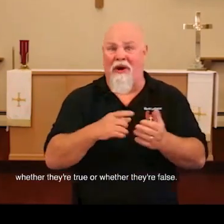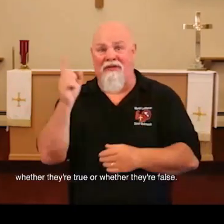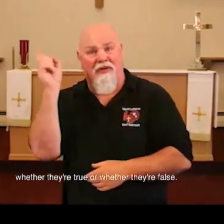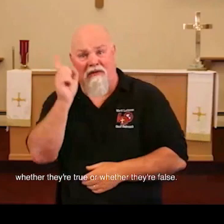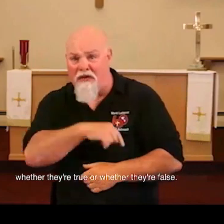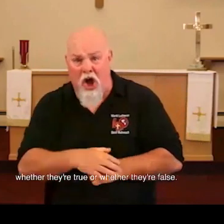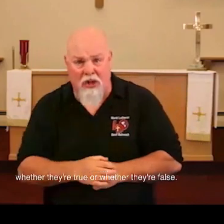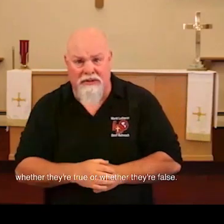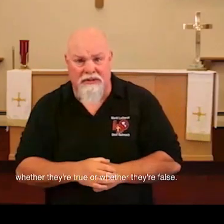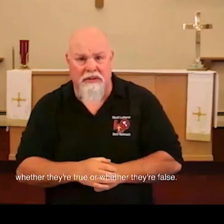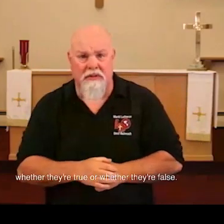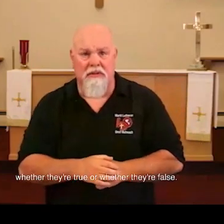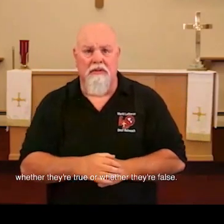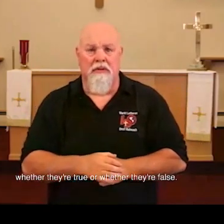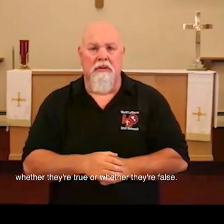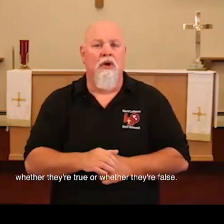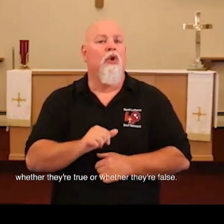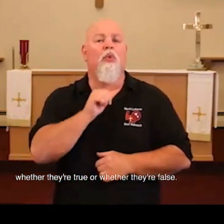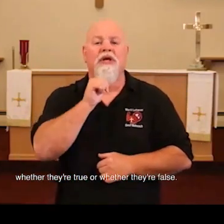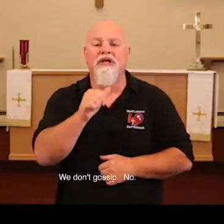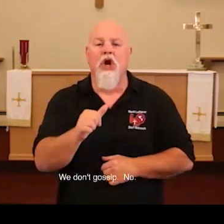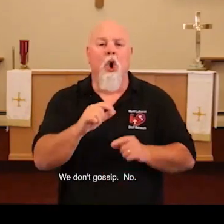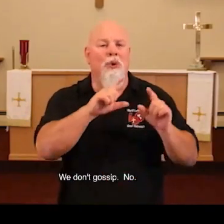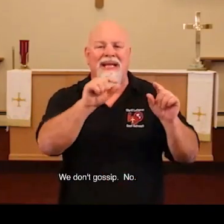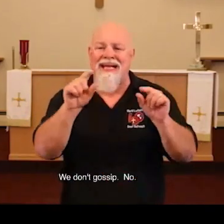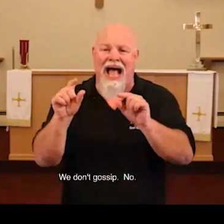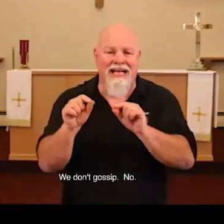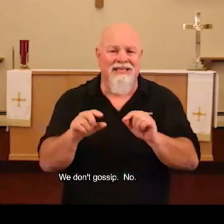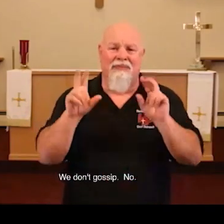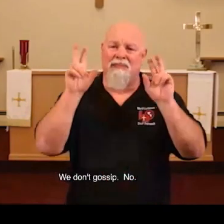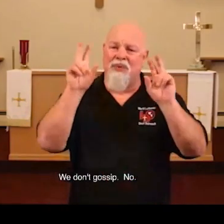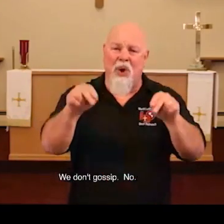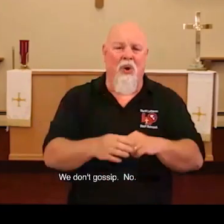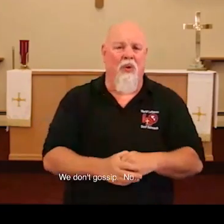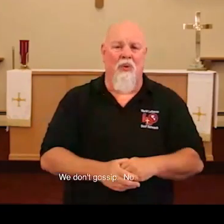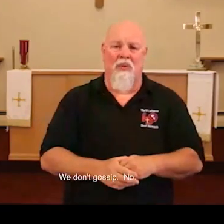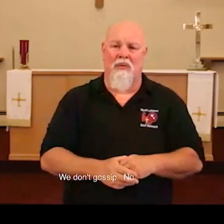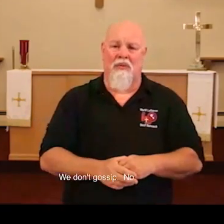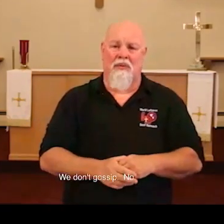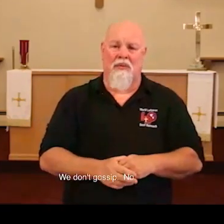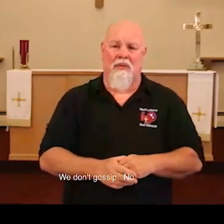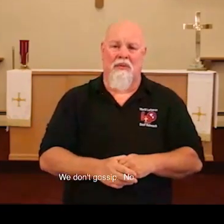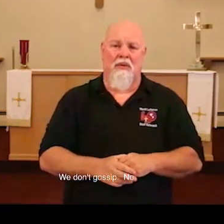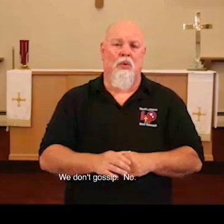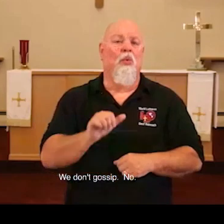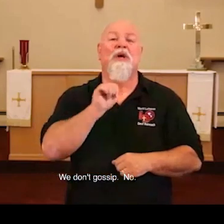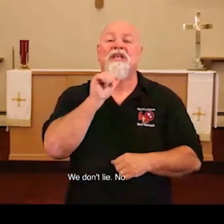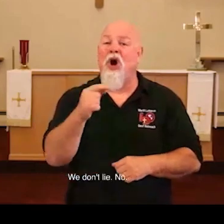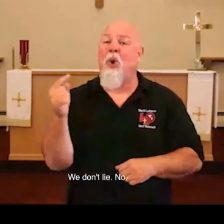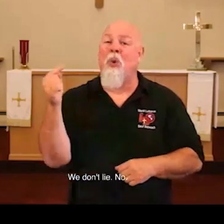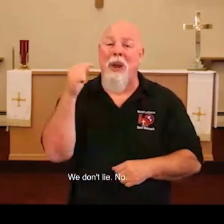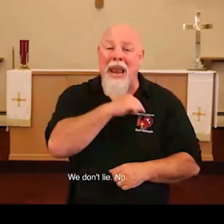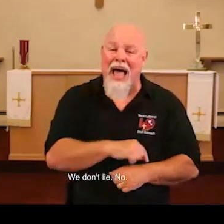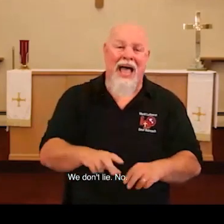whether they're false. We don't gossip. No. We don't